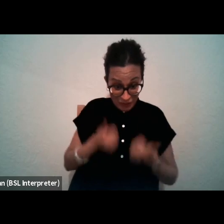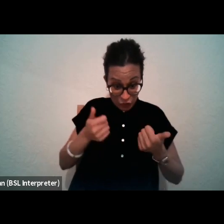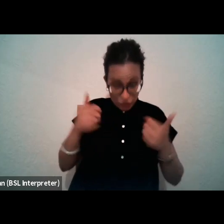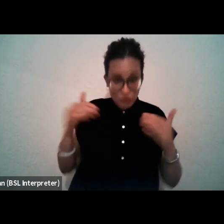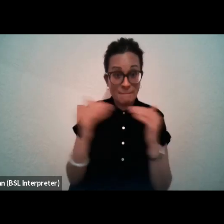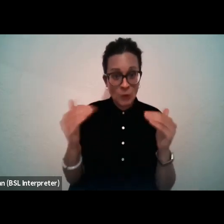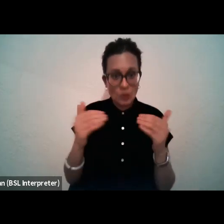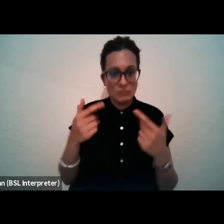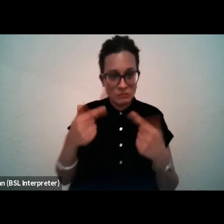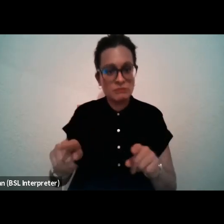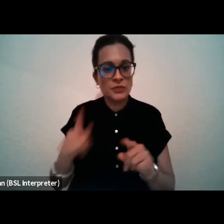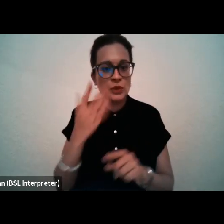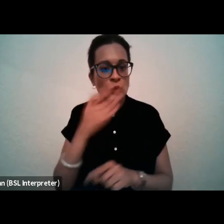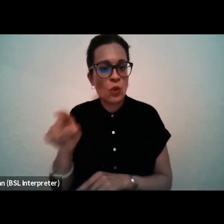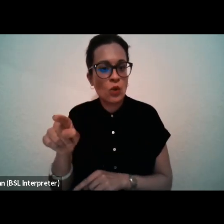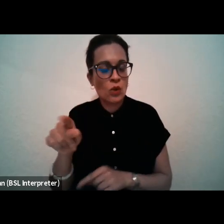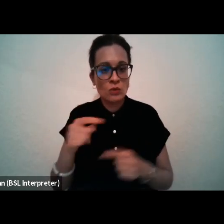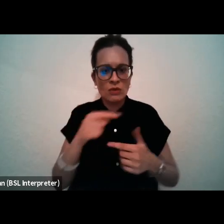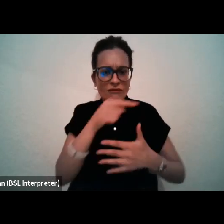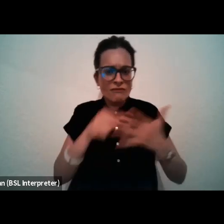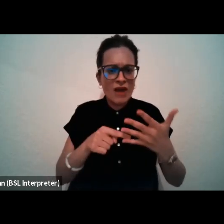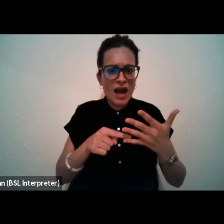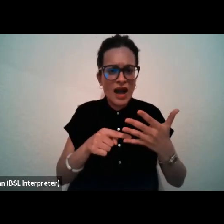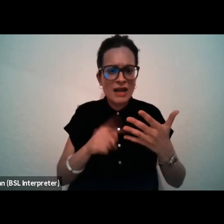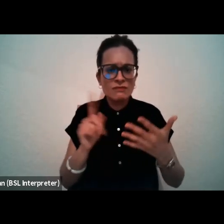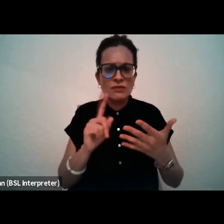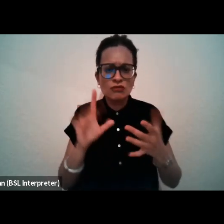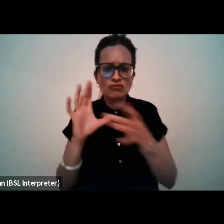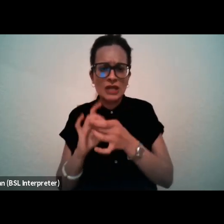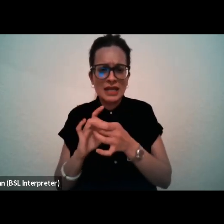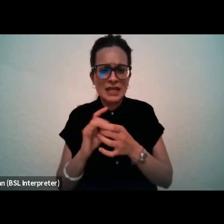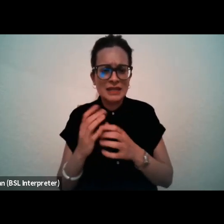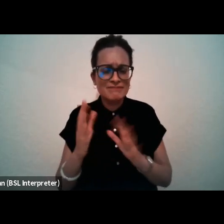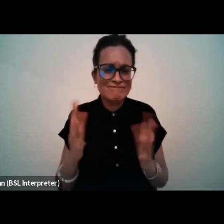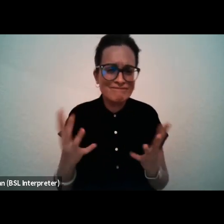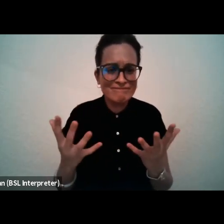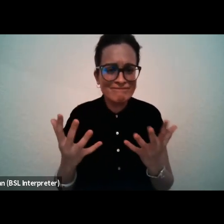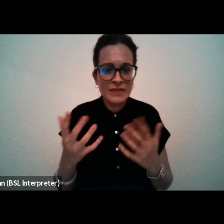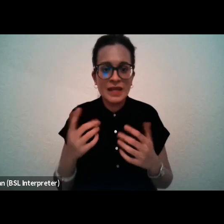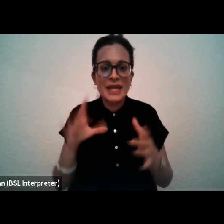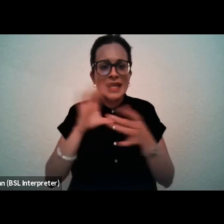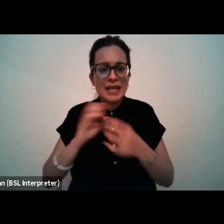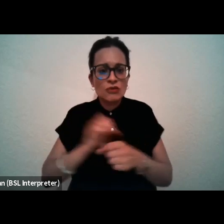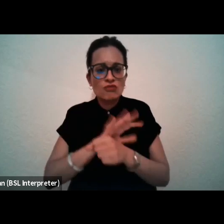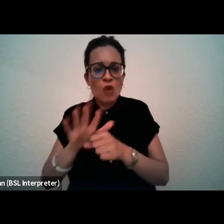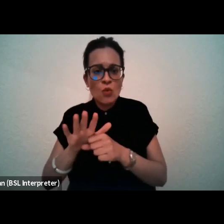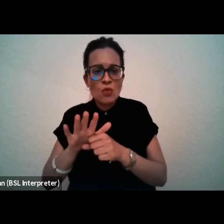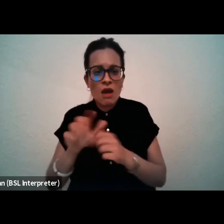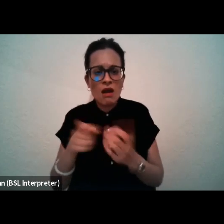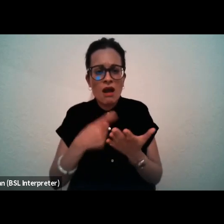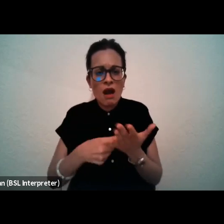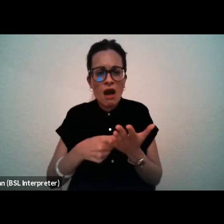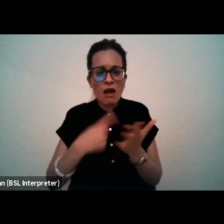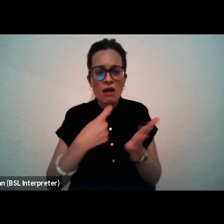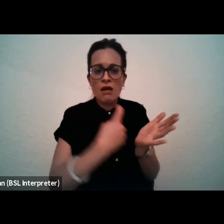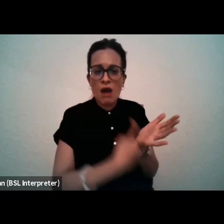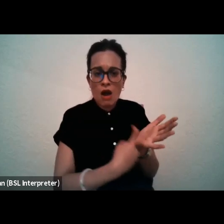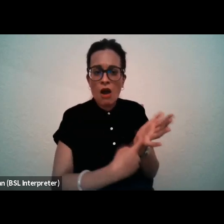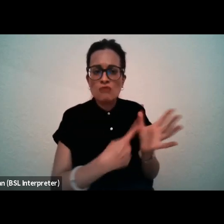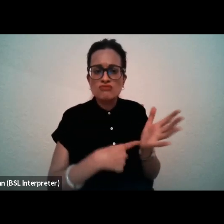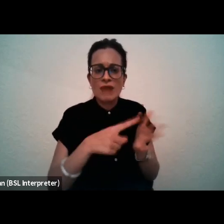Those 5 tests are around a much lower rate of the disease, a much lower R rate, as the government now refer to